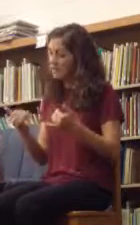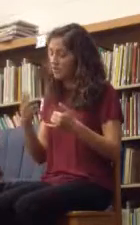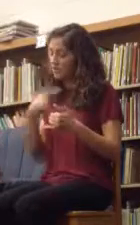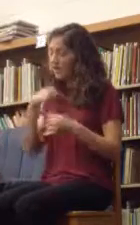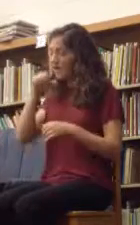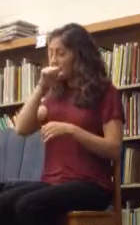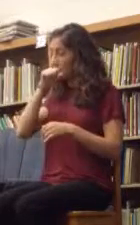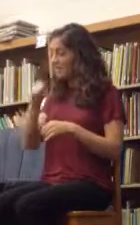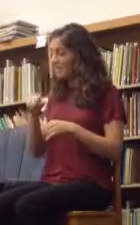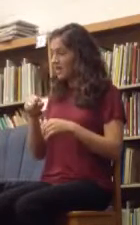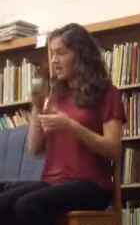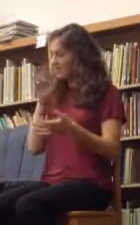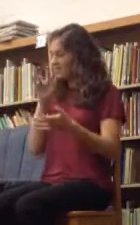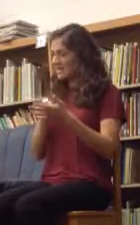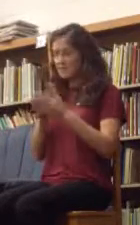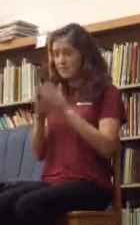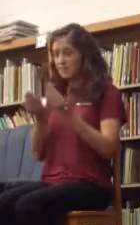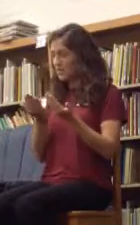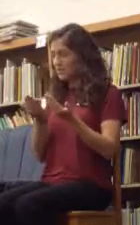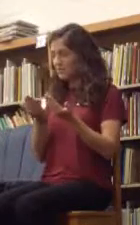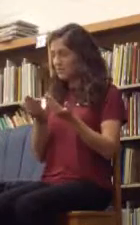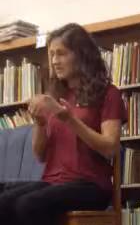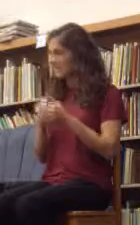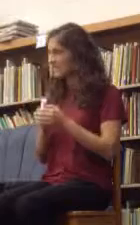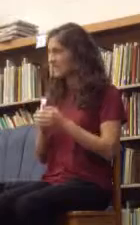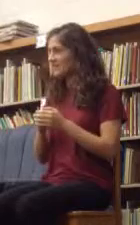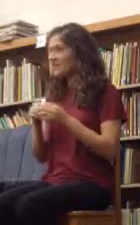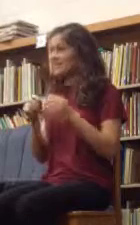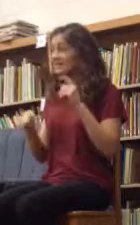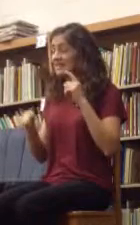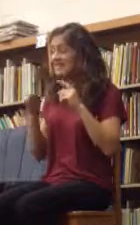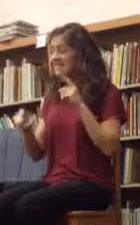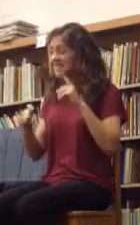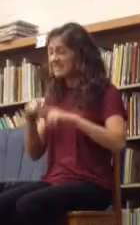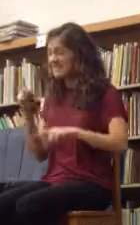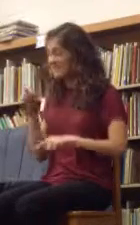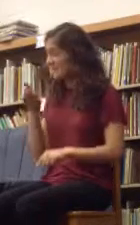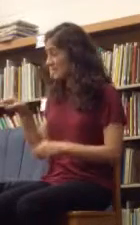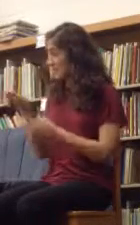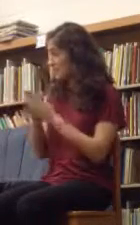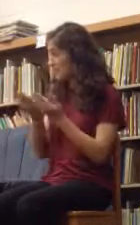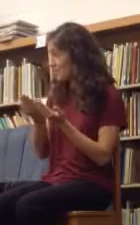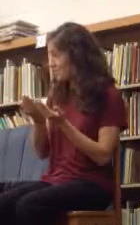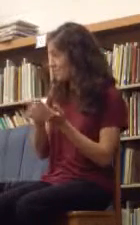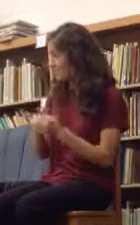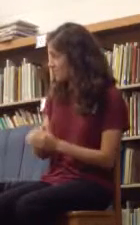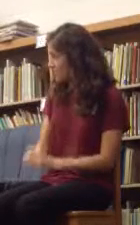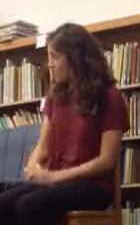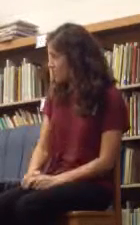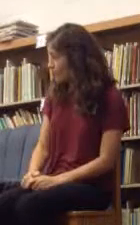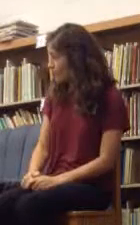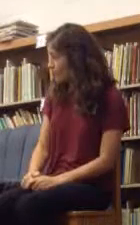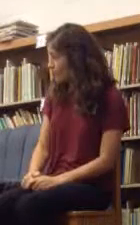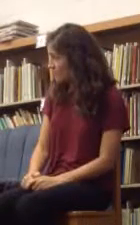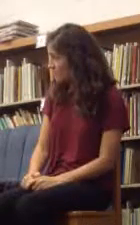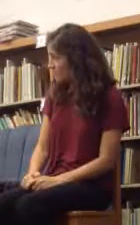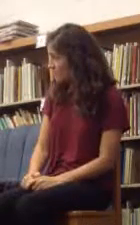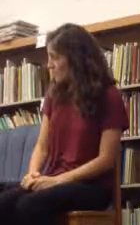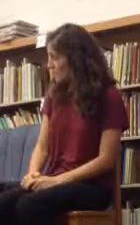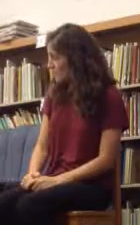we've got to stop flipping around in this book or we won't get to the others. Last time I'm going to do that for this book. When you first folded it, they did